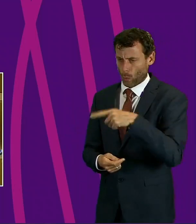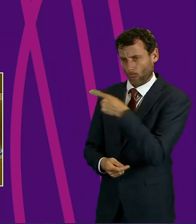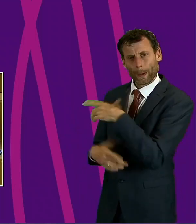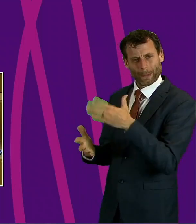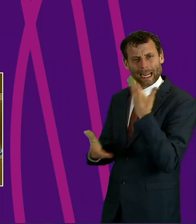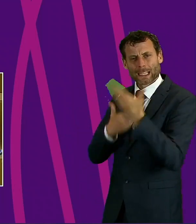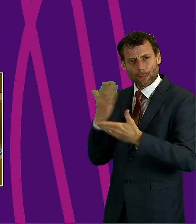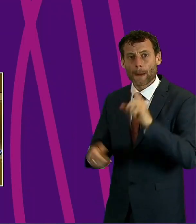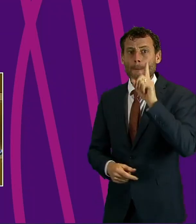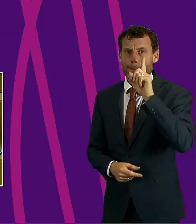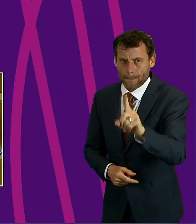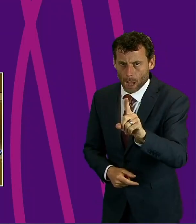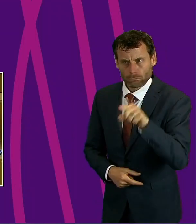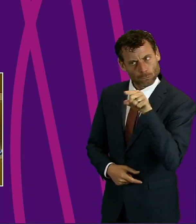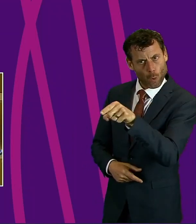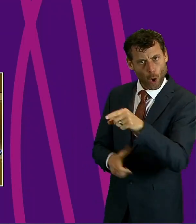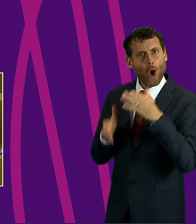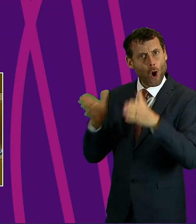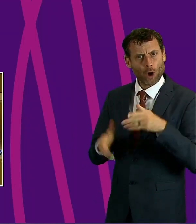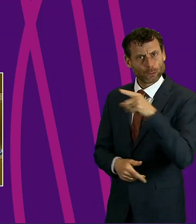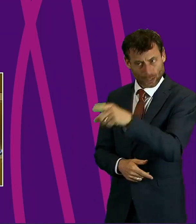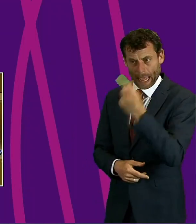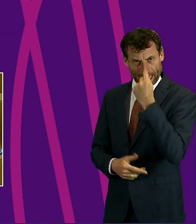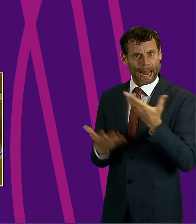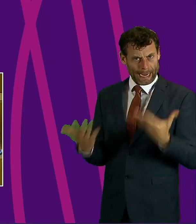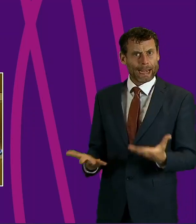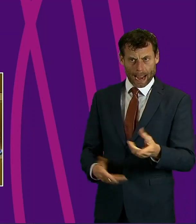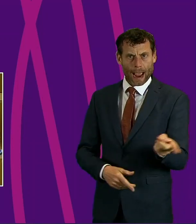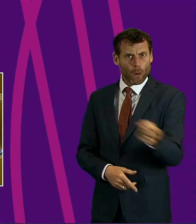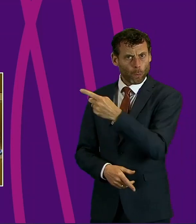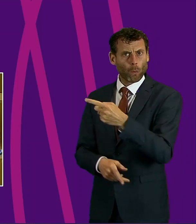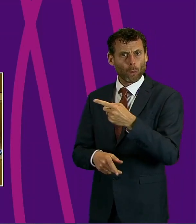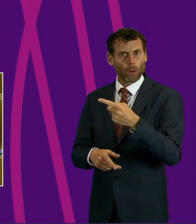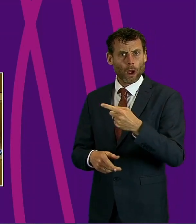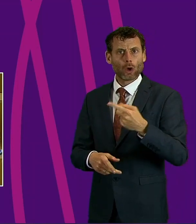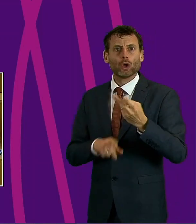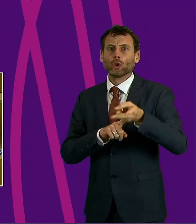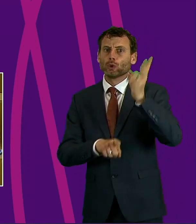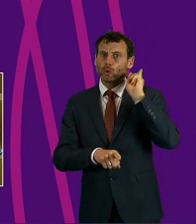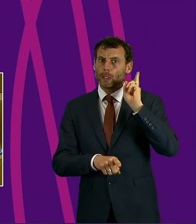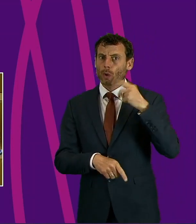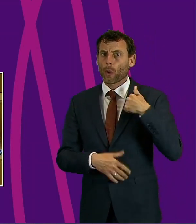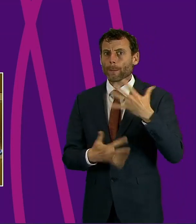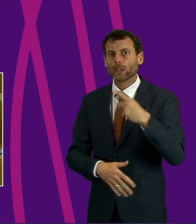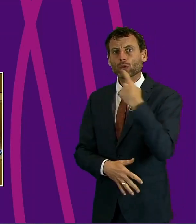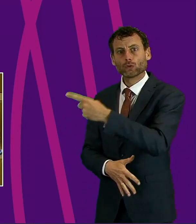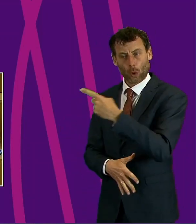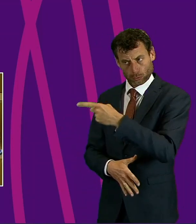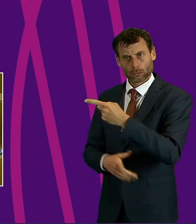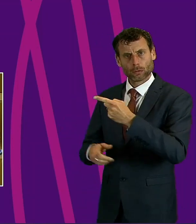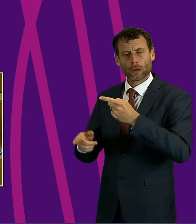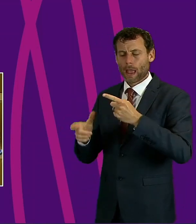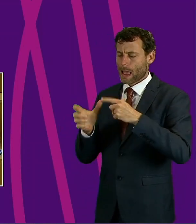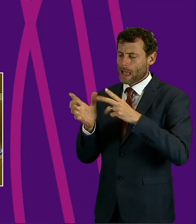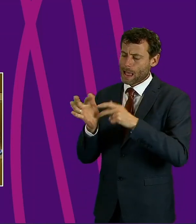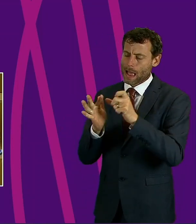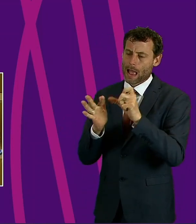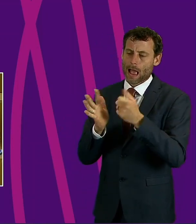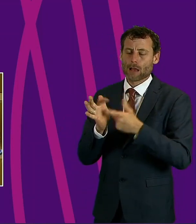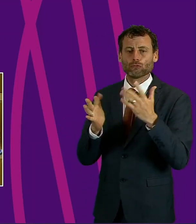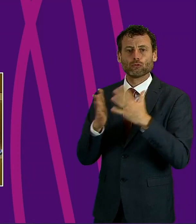capacity in our hospitals to do this now. 2 weeks ago, I told the First Minister about Andrew Gould's postponed hip